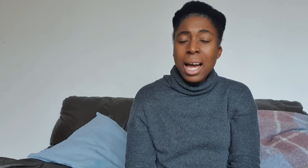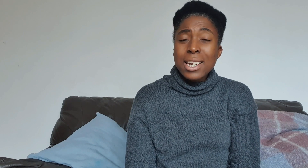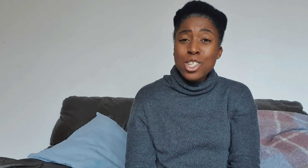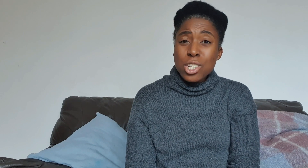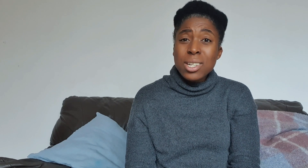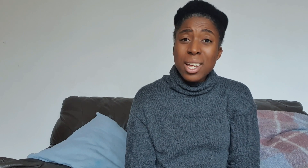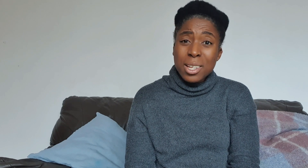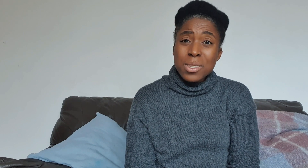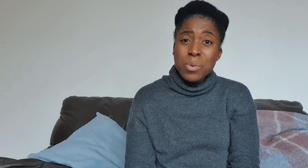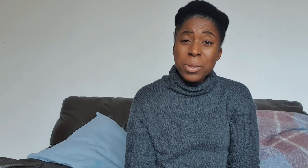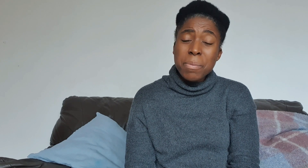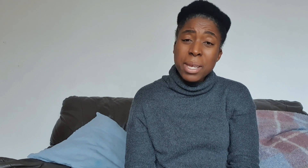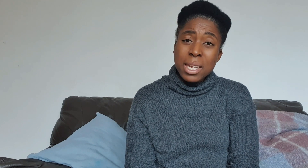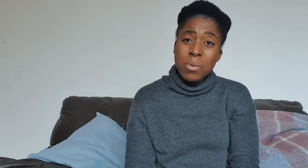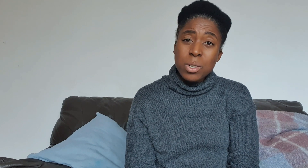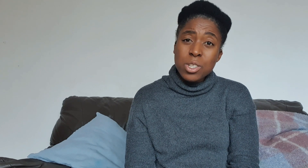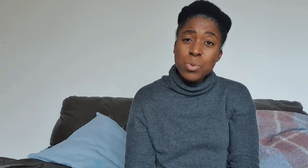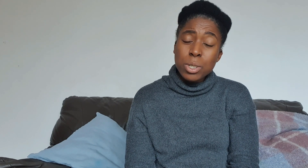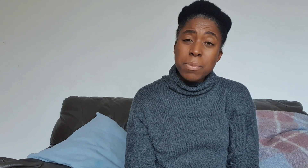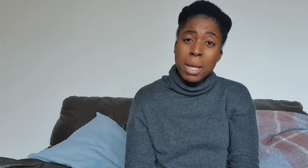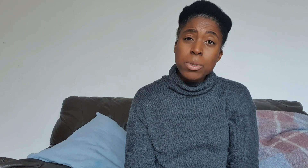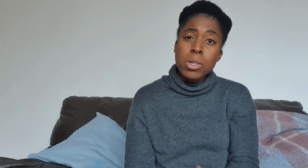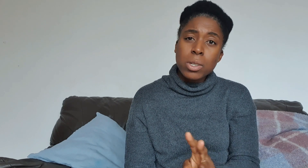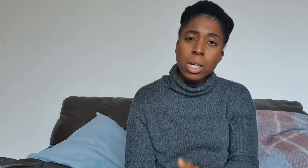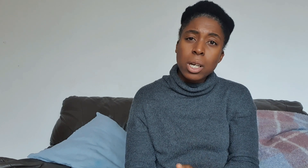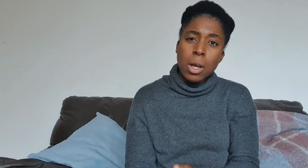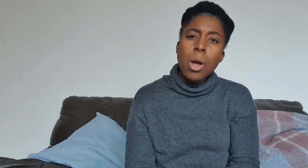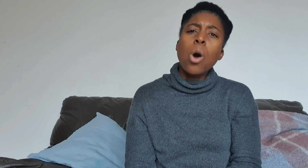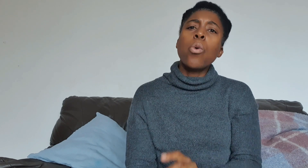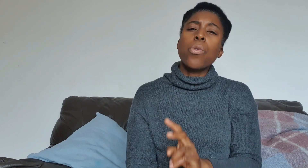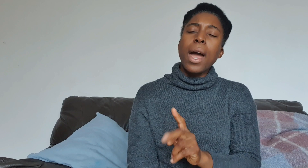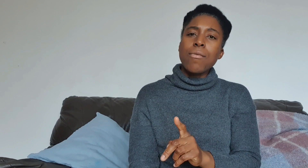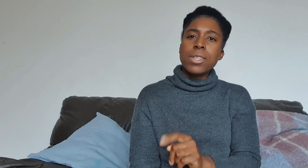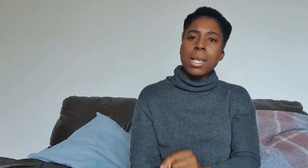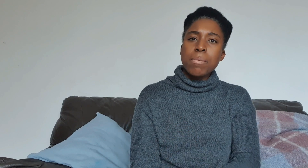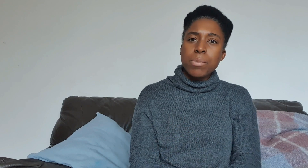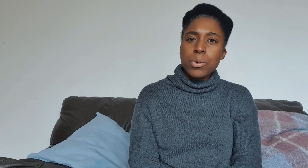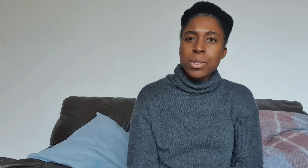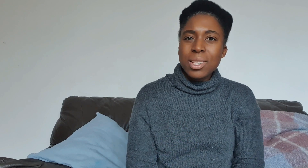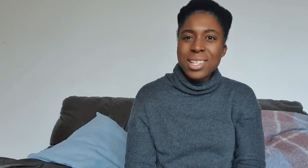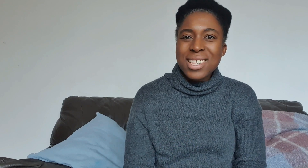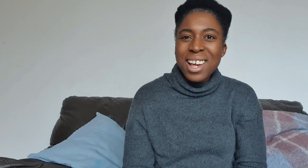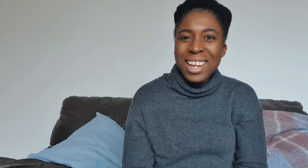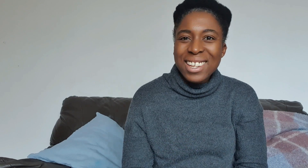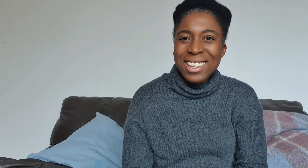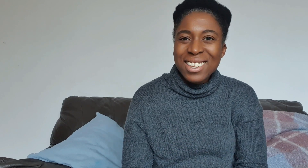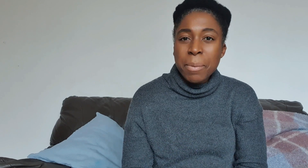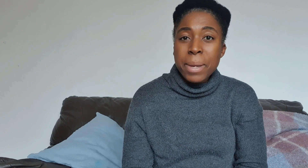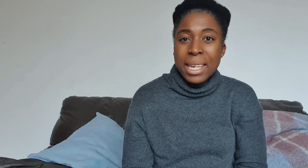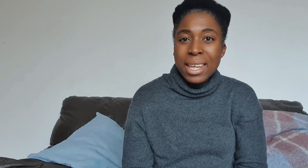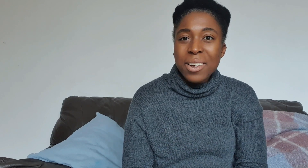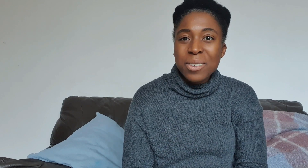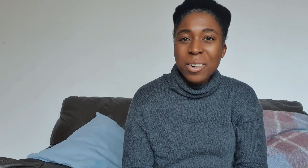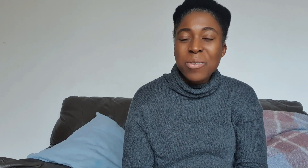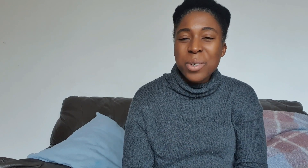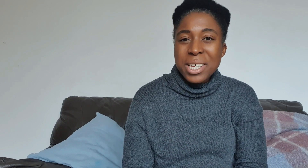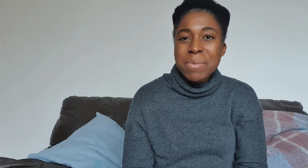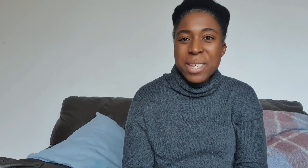unless you'd learnt what the meaning was. You wouldn't be able to look and go, oh, that resembles the sign, the meaning of what is being